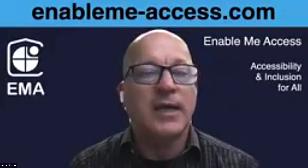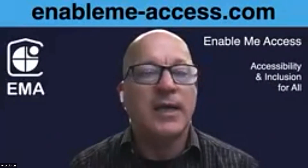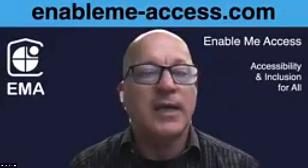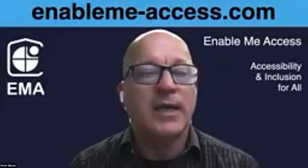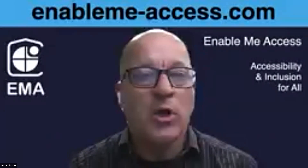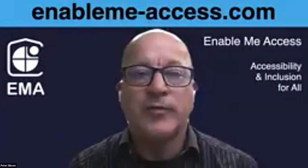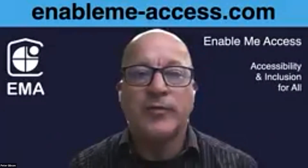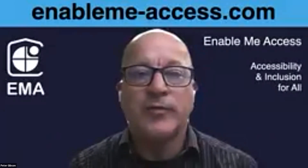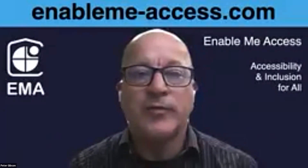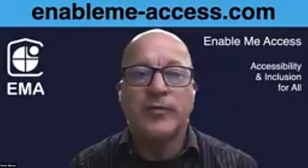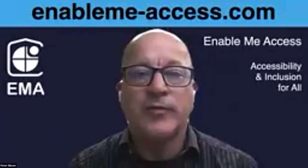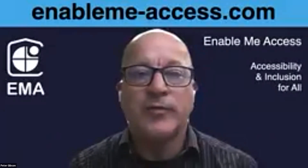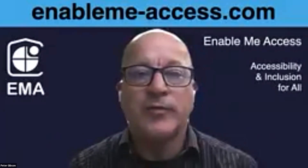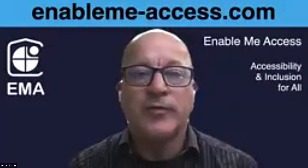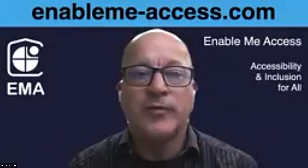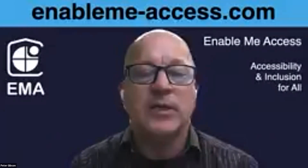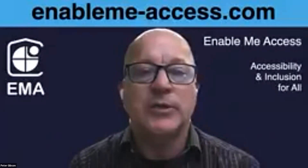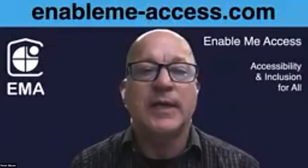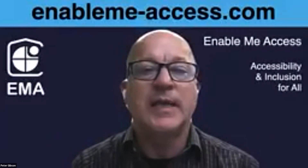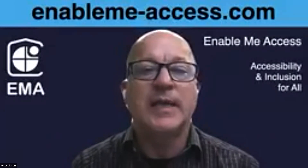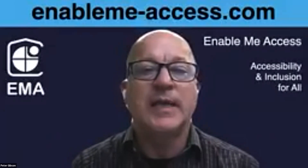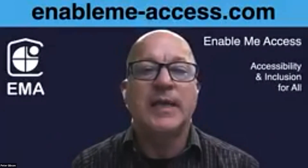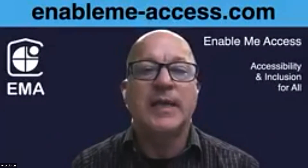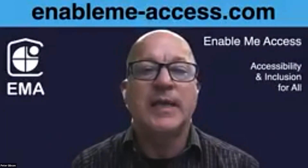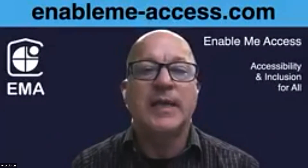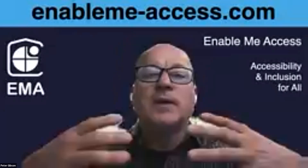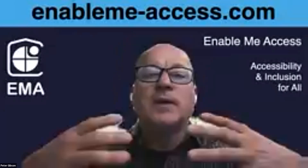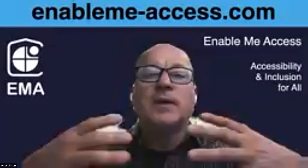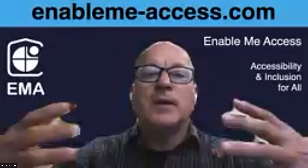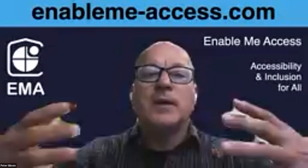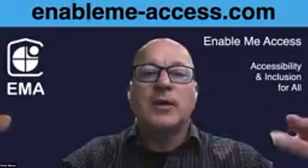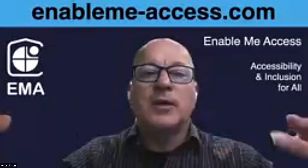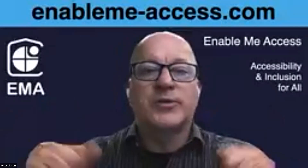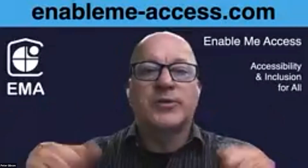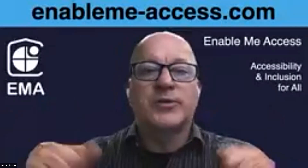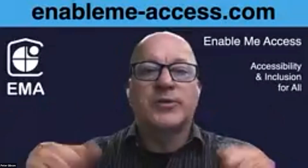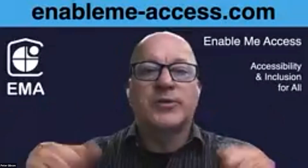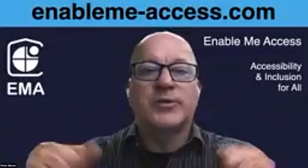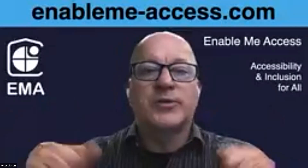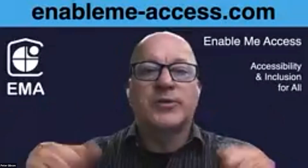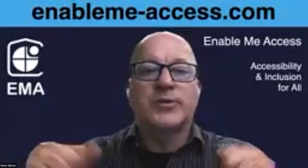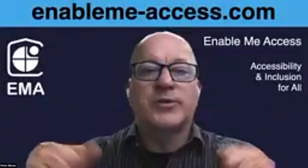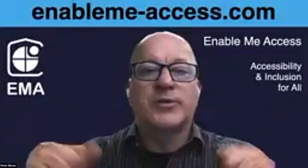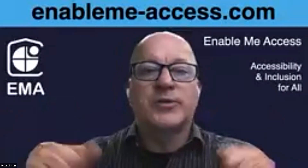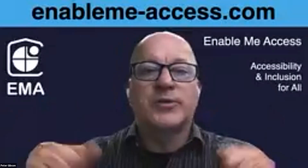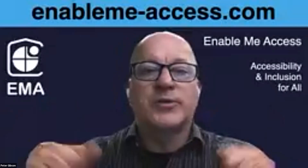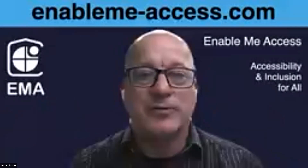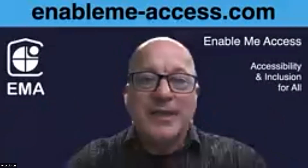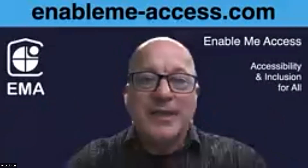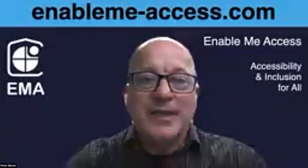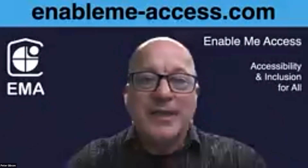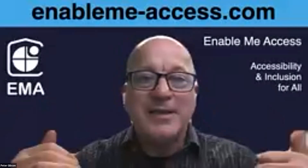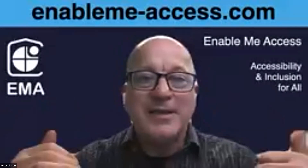intention, I've seen it over and over again, and all the work he's doing, is to crowdsource. Now, there's two parts of